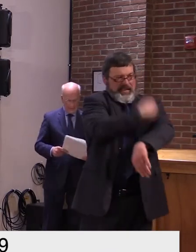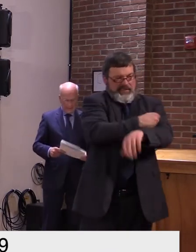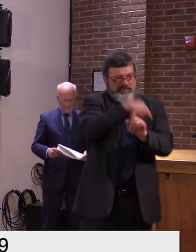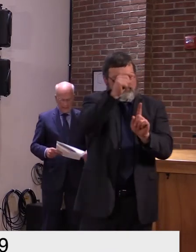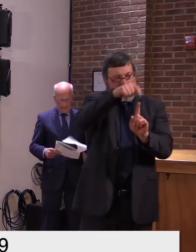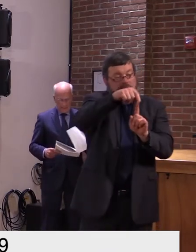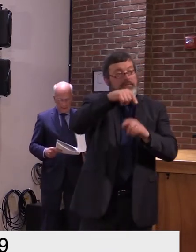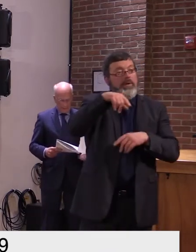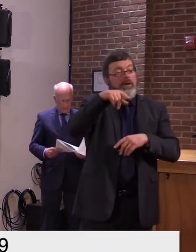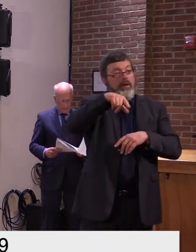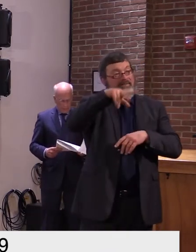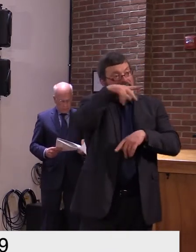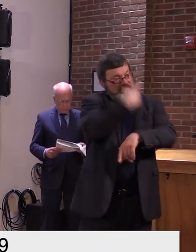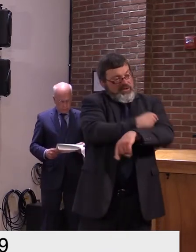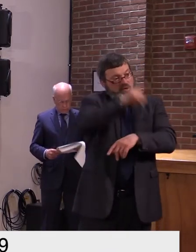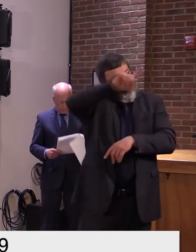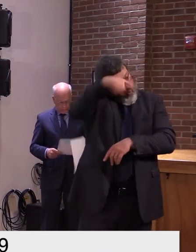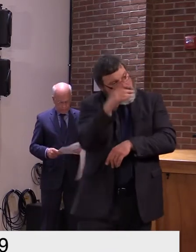Seth.